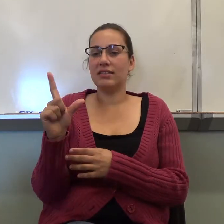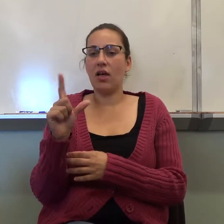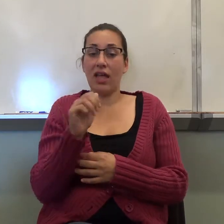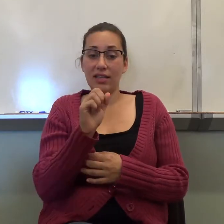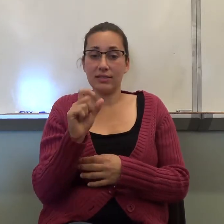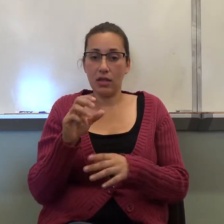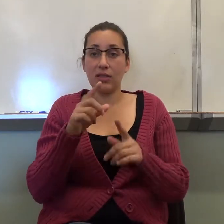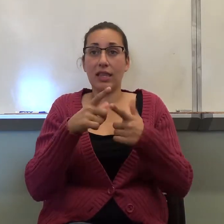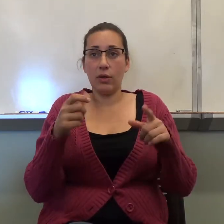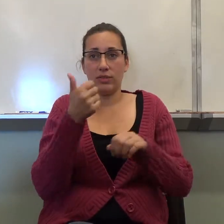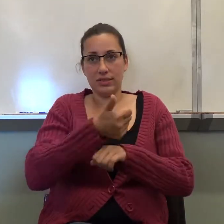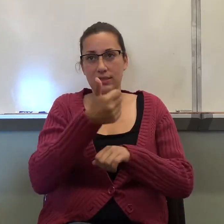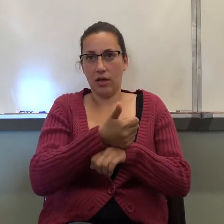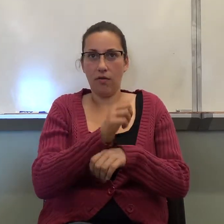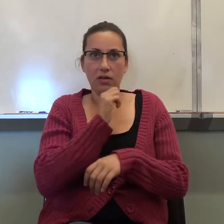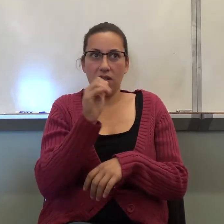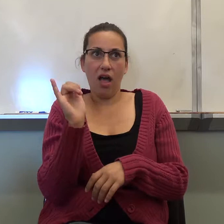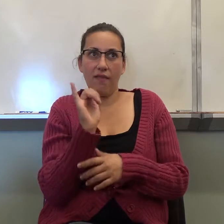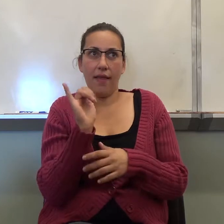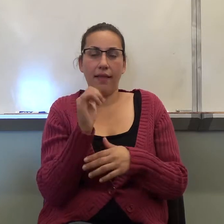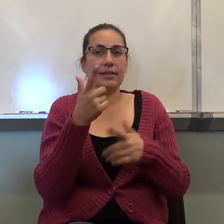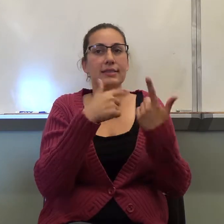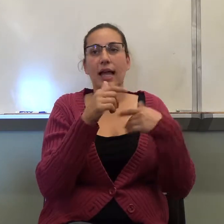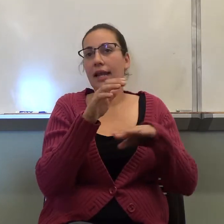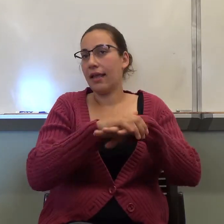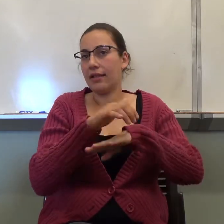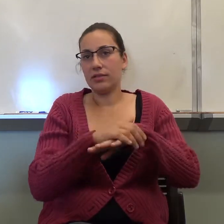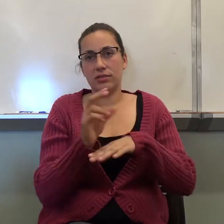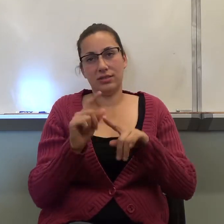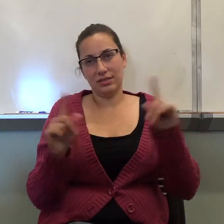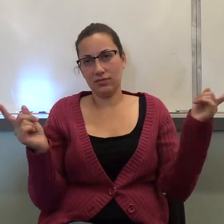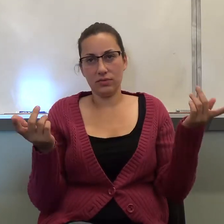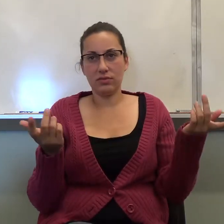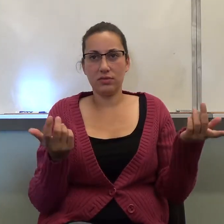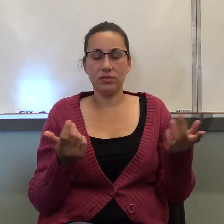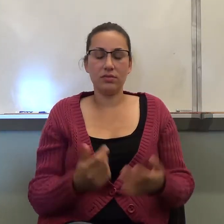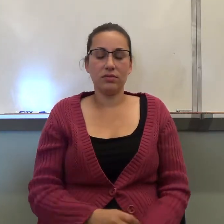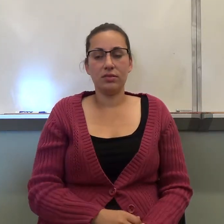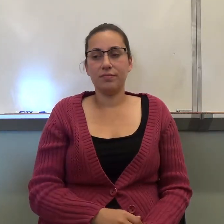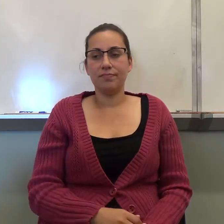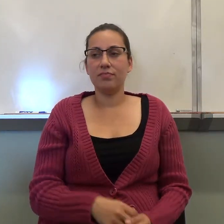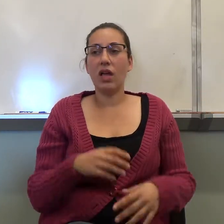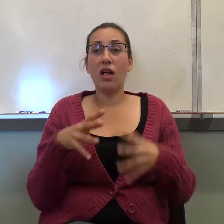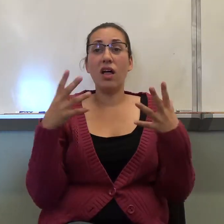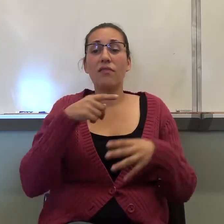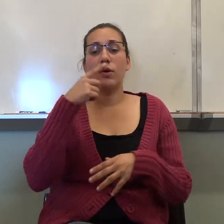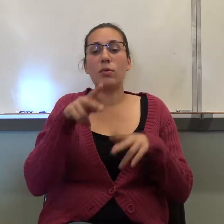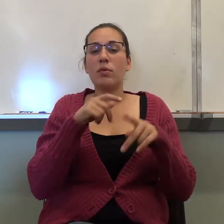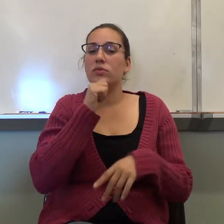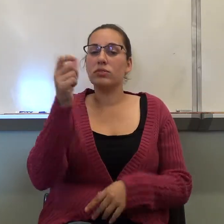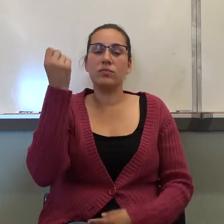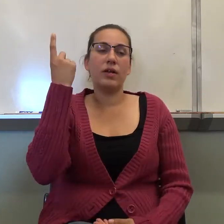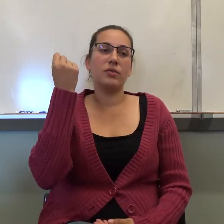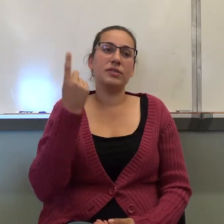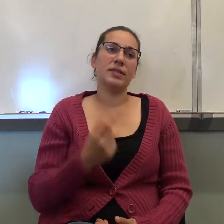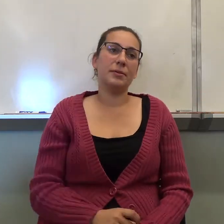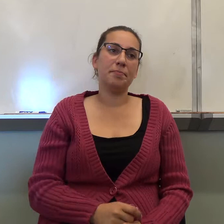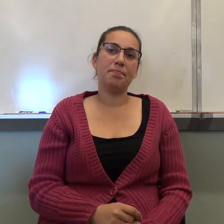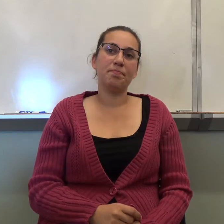algebra, here's the algebra version of it. We're going to put in some unknowns. Again, I ask